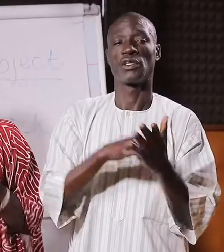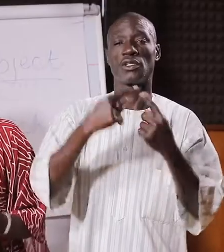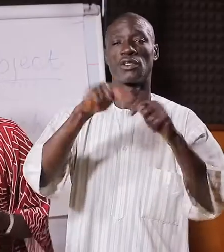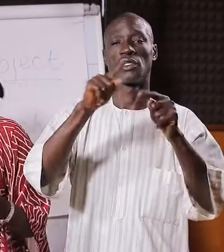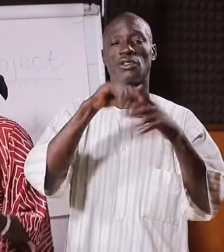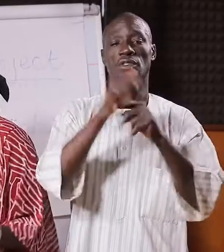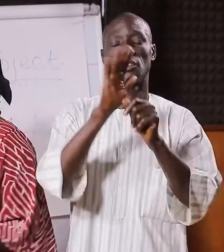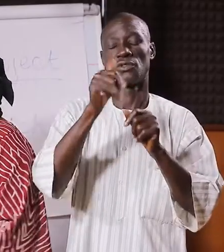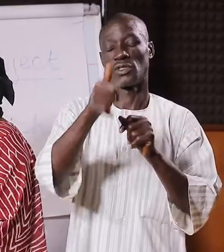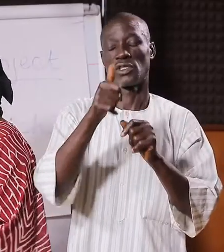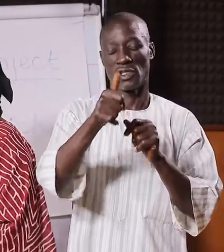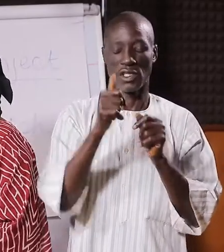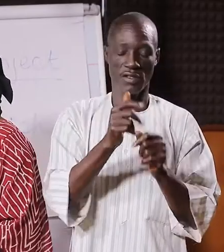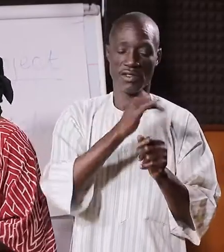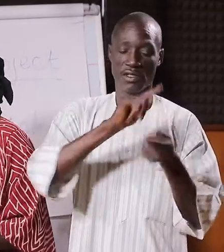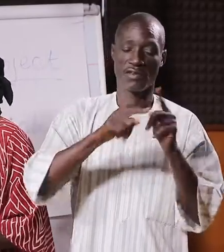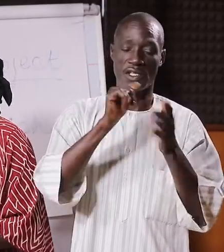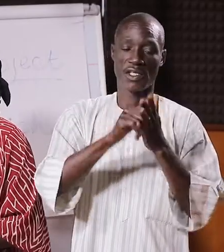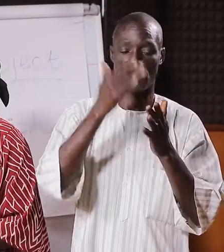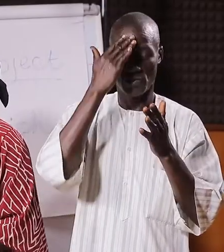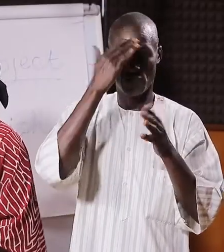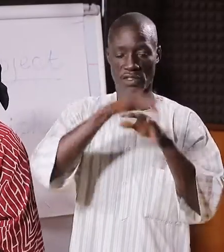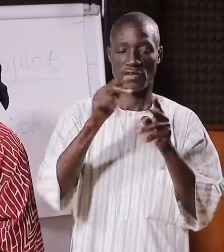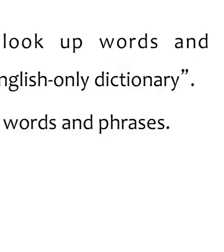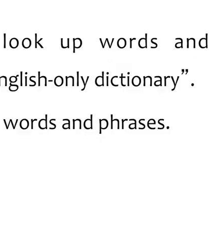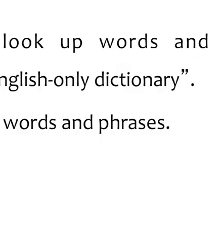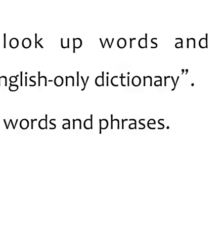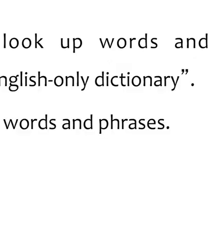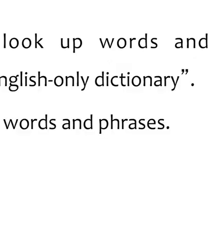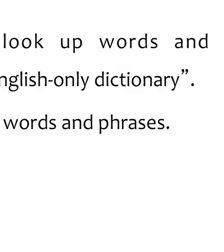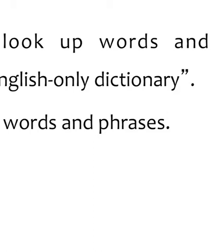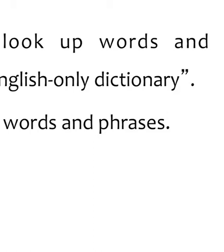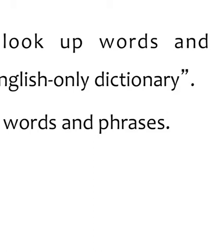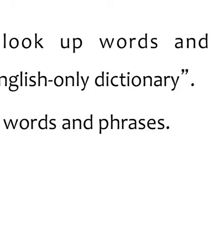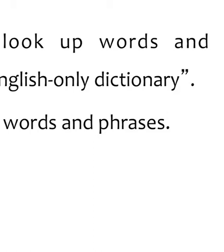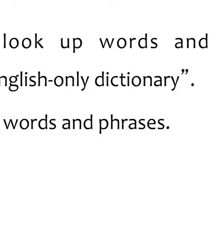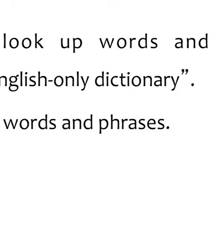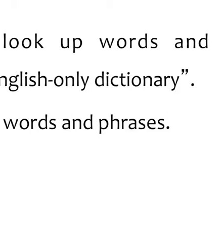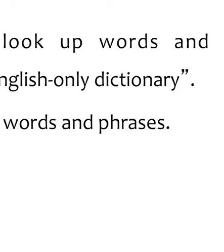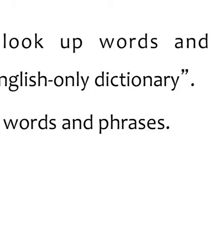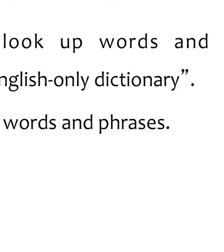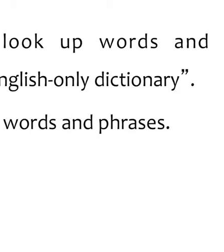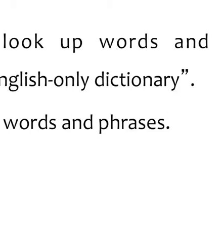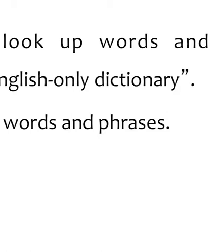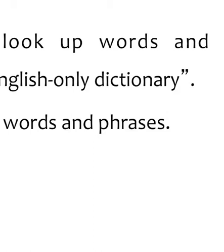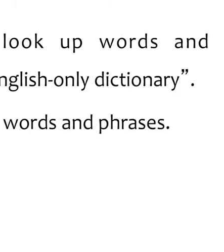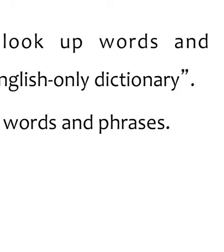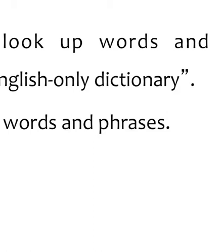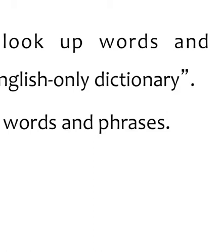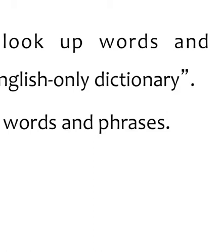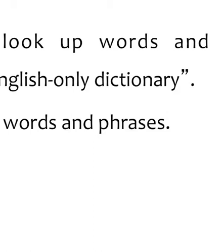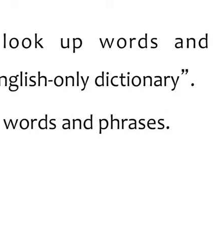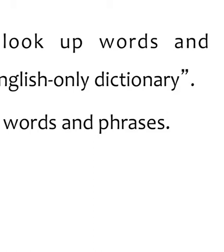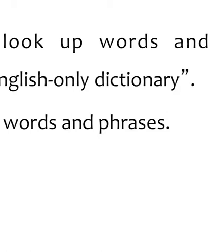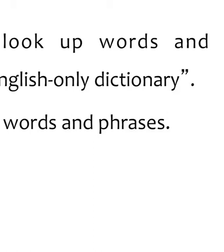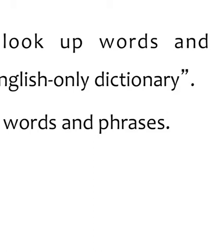an English-speaking friend. Number 6. Spend time to look up words and definitions in